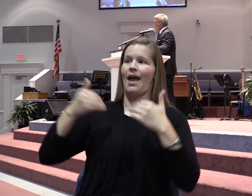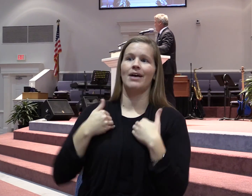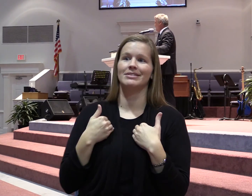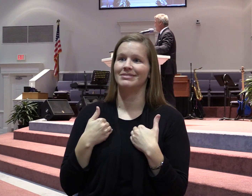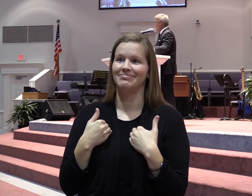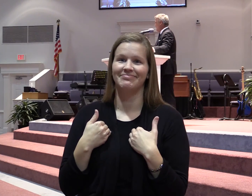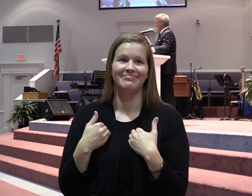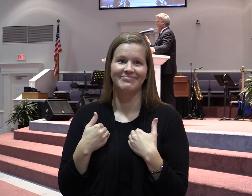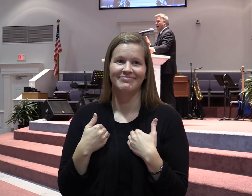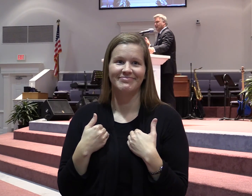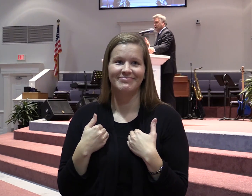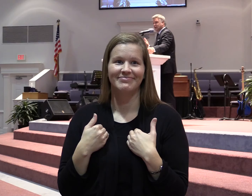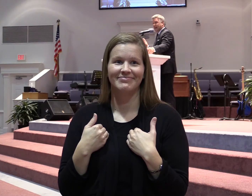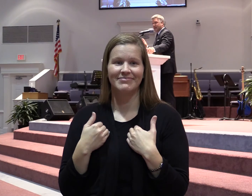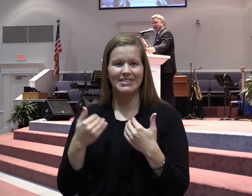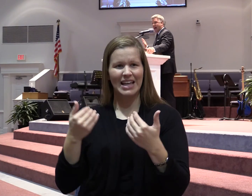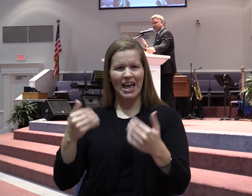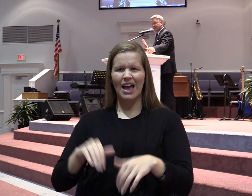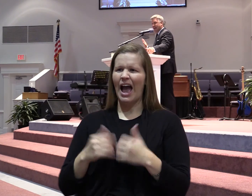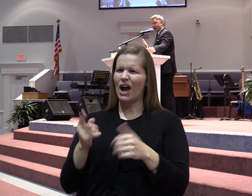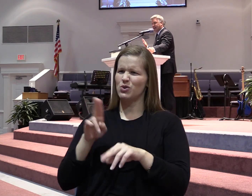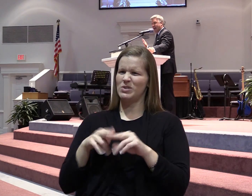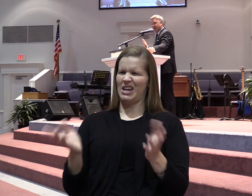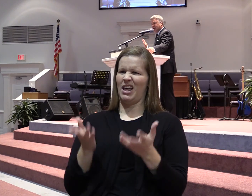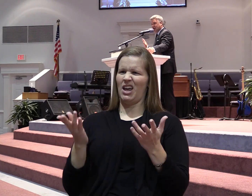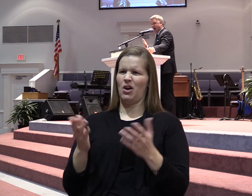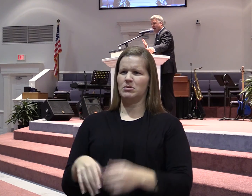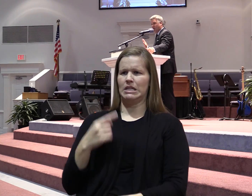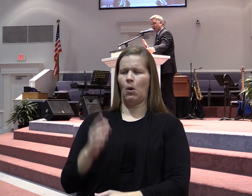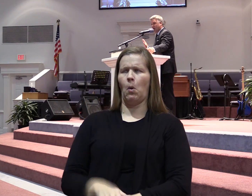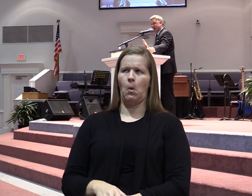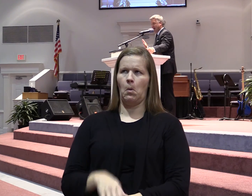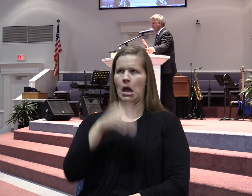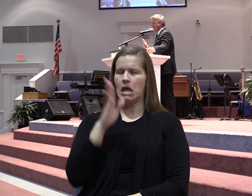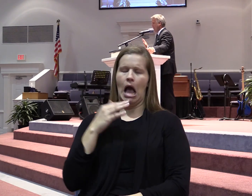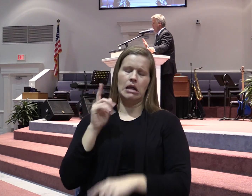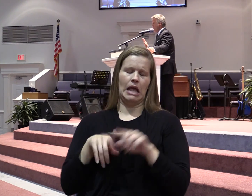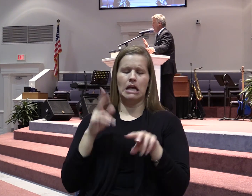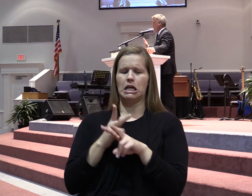way out. How could you sit in this house and say God can't get you out of what you're in?